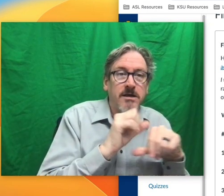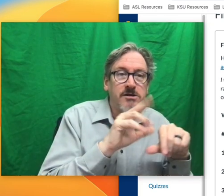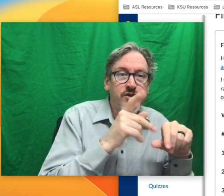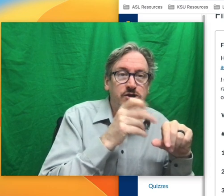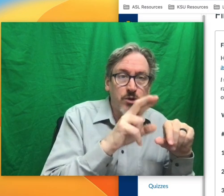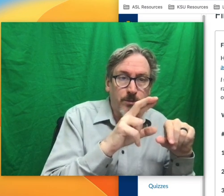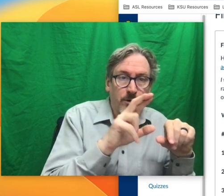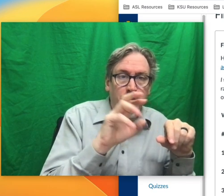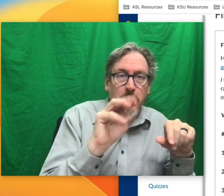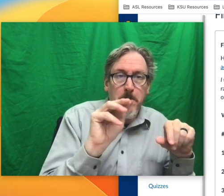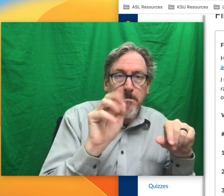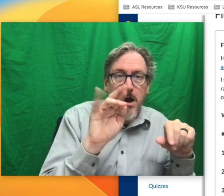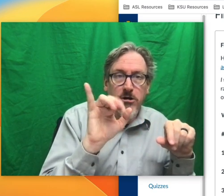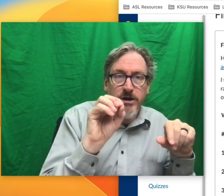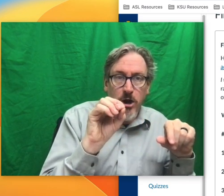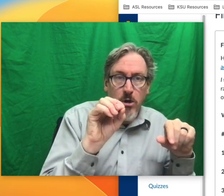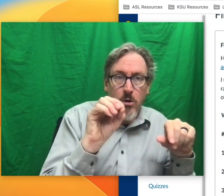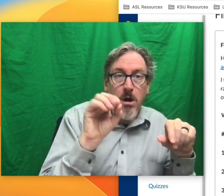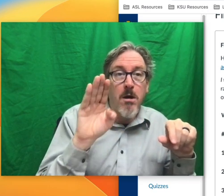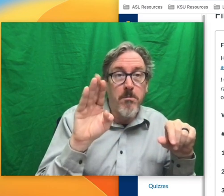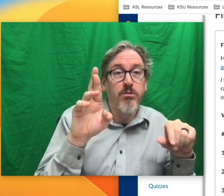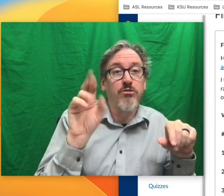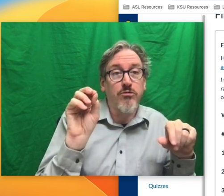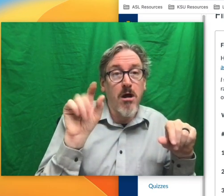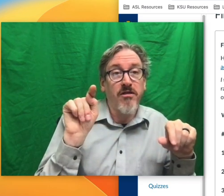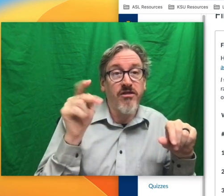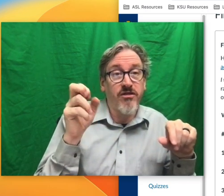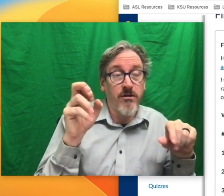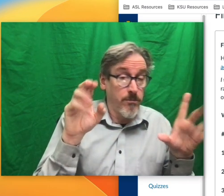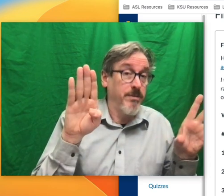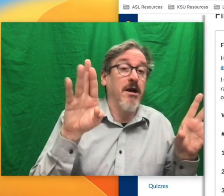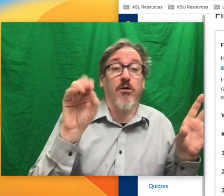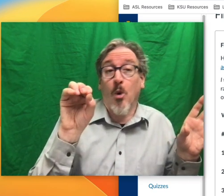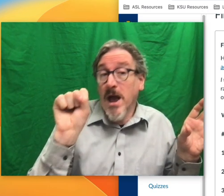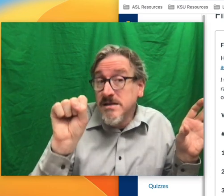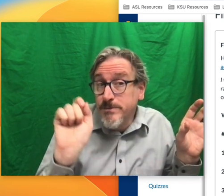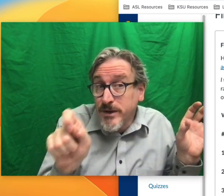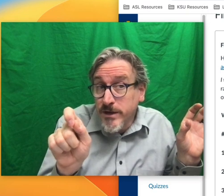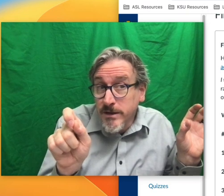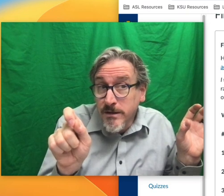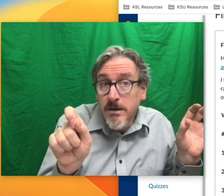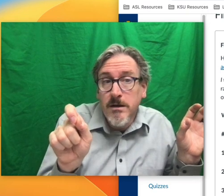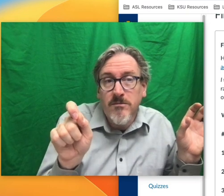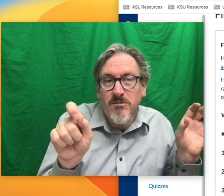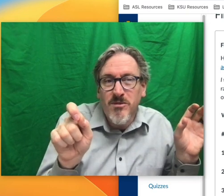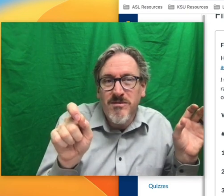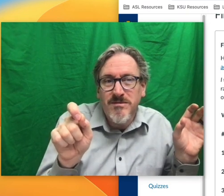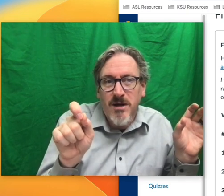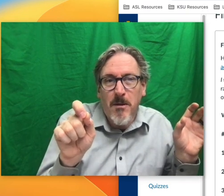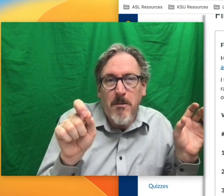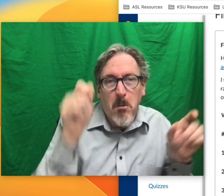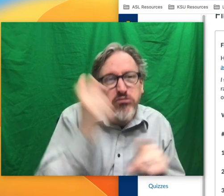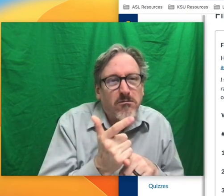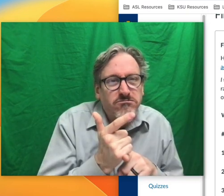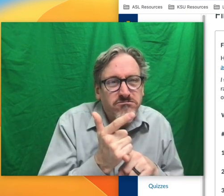Like Super Mario Bros. BROS period.